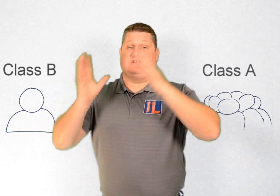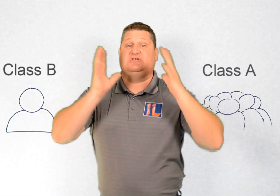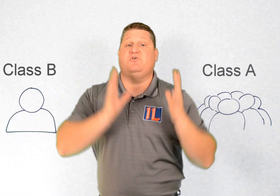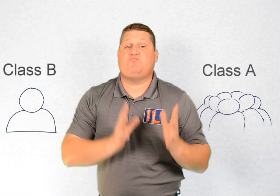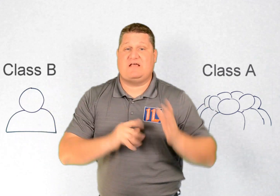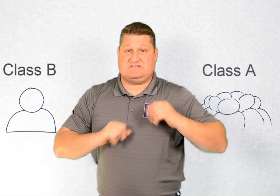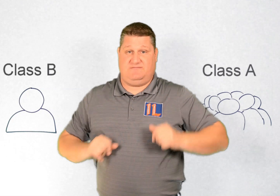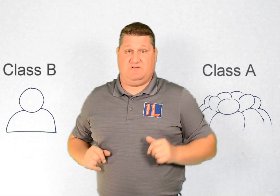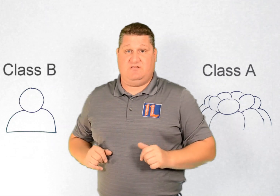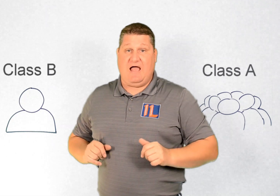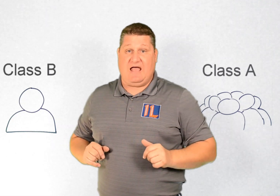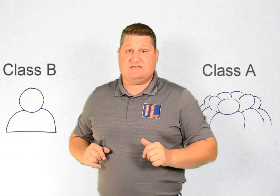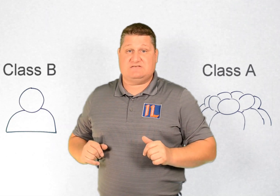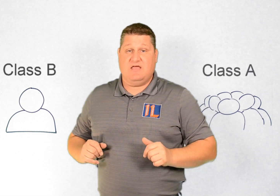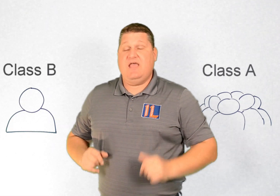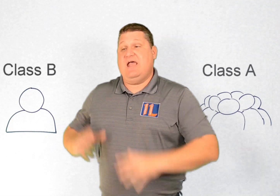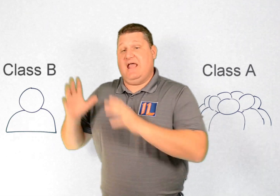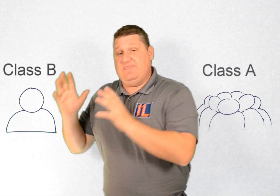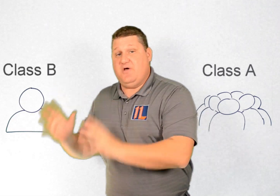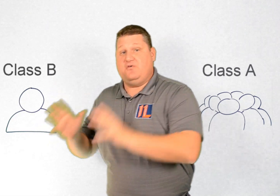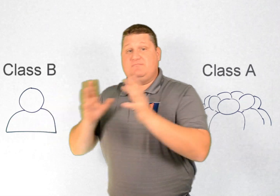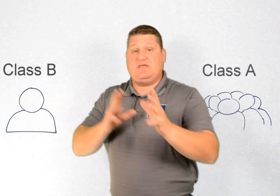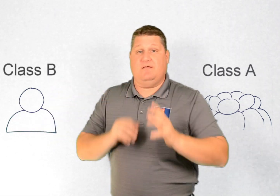to the rest of the class. And those become the